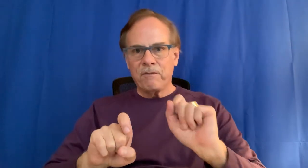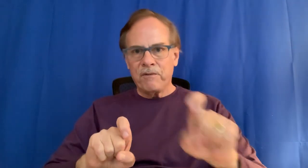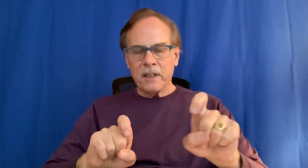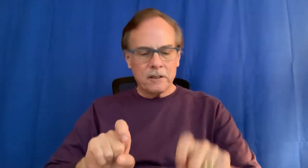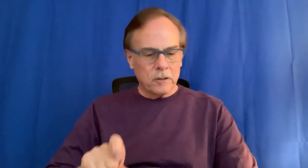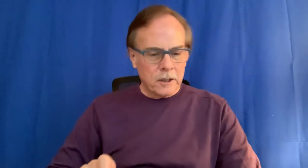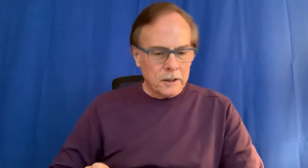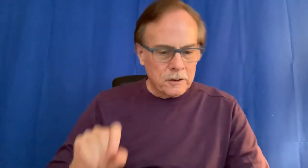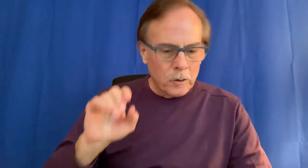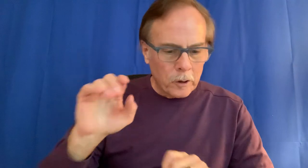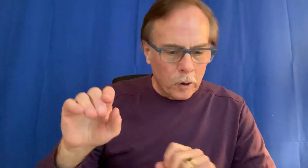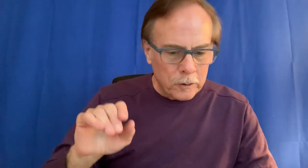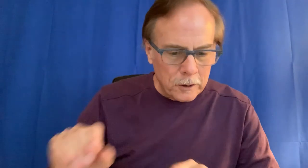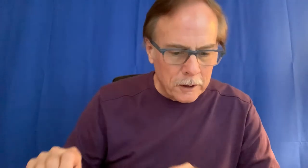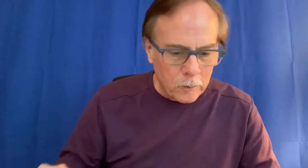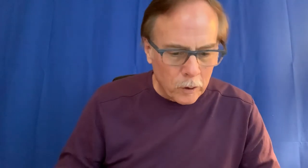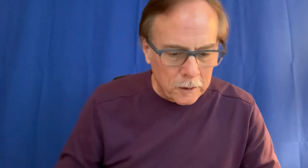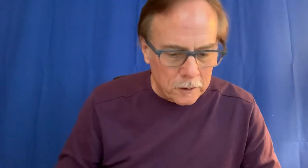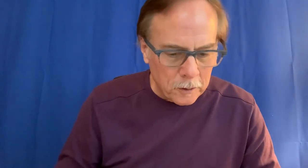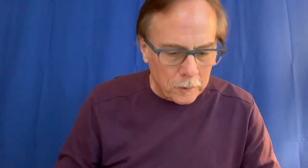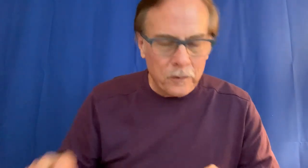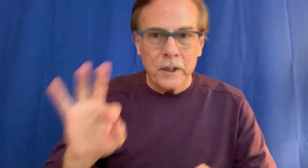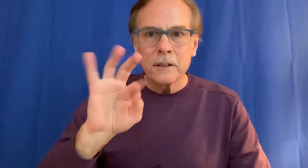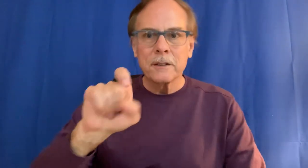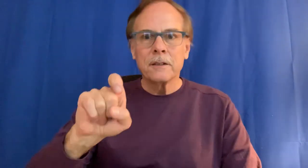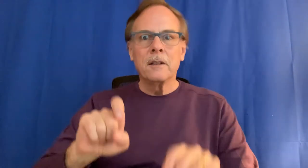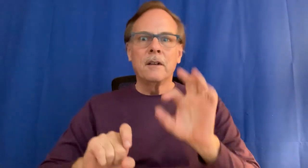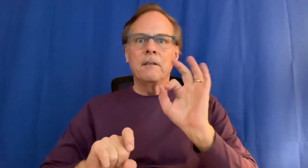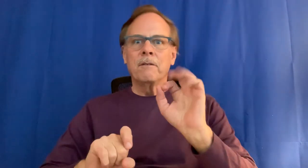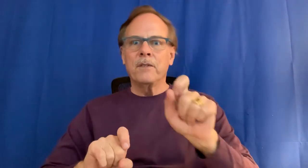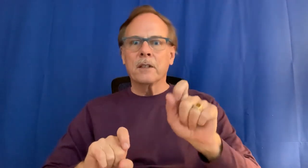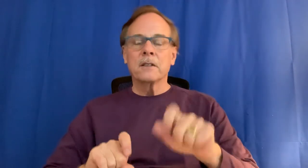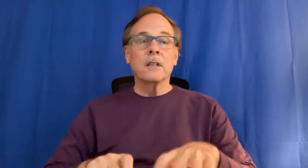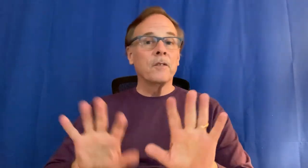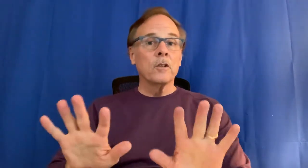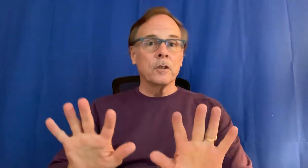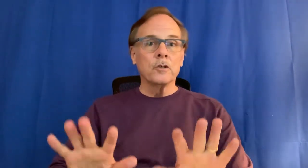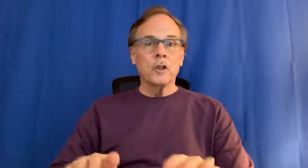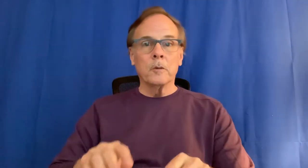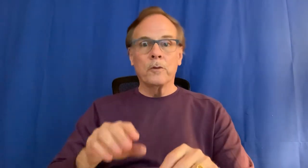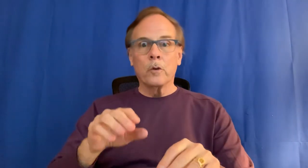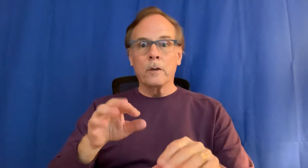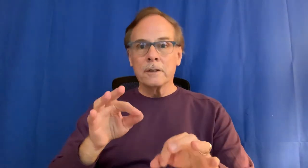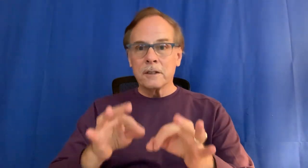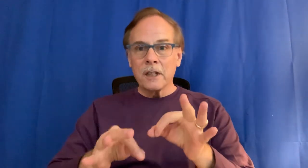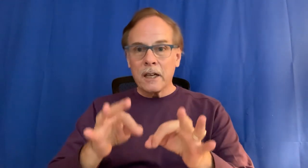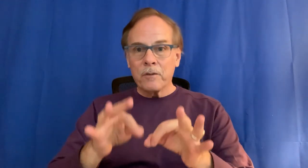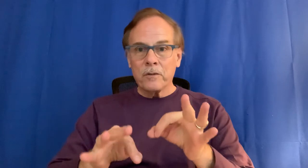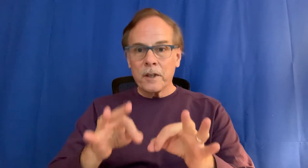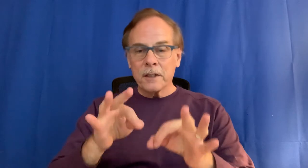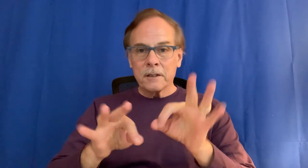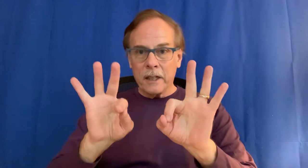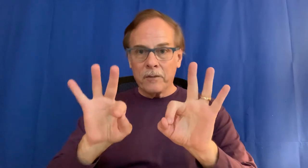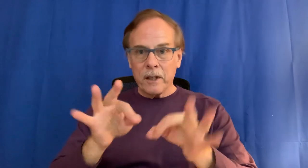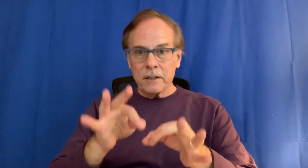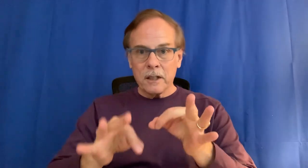fix. Looks like he's doing alternating one and two. Fix, fix. And I've also shown you before, this is the sign for fix, the F hands like